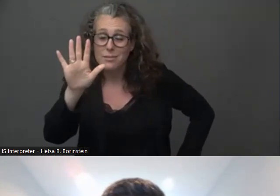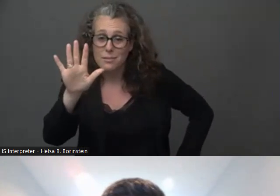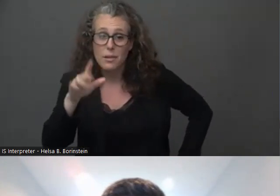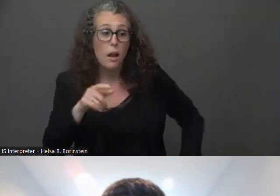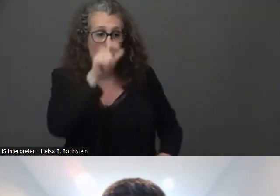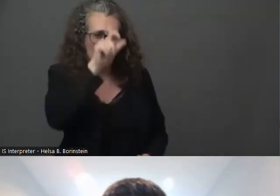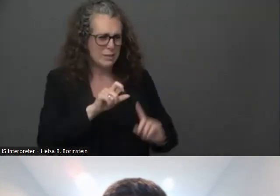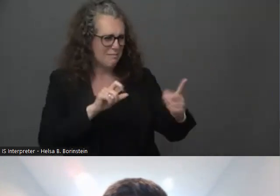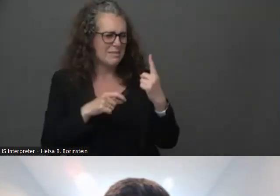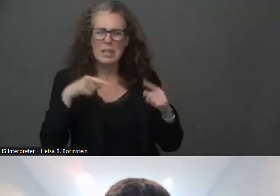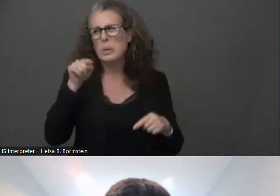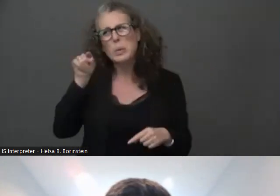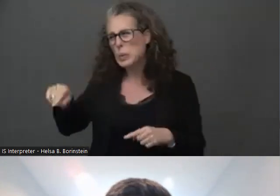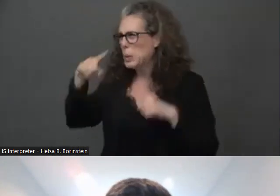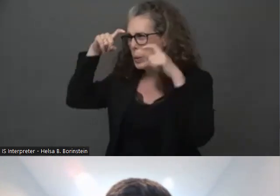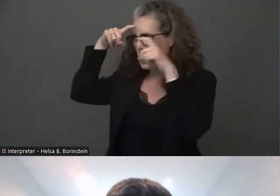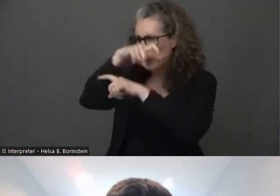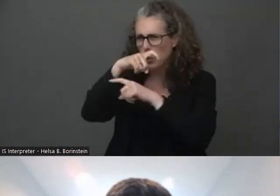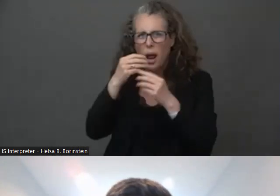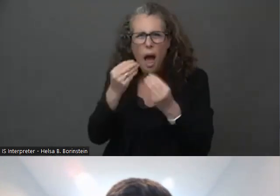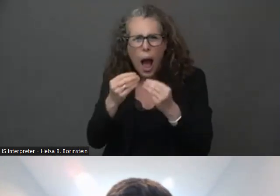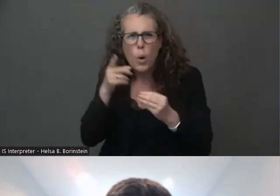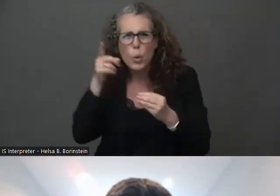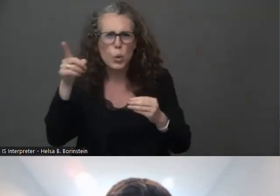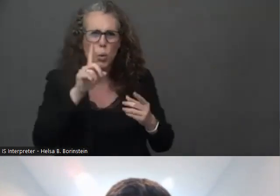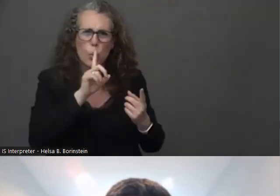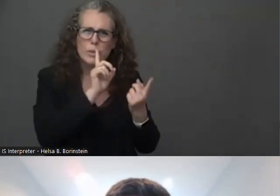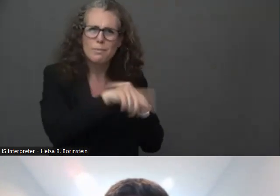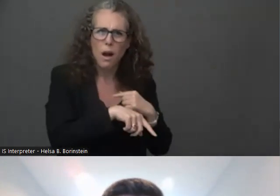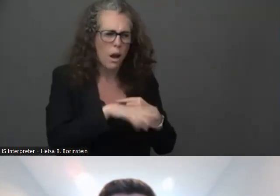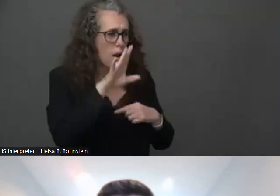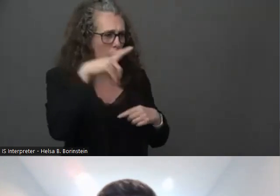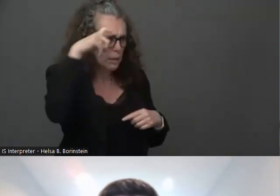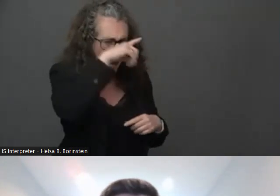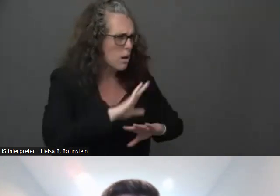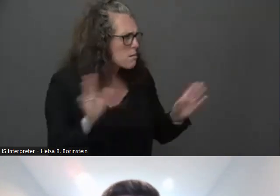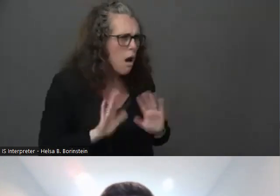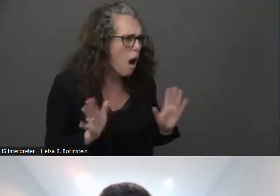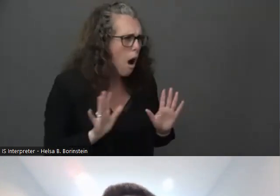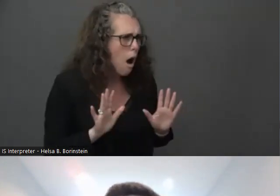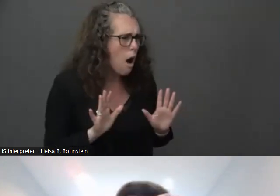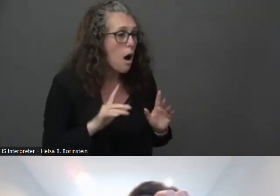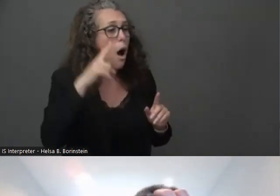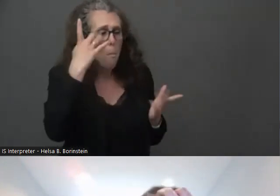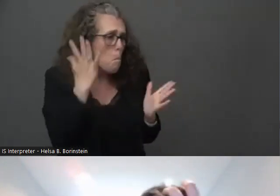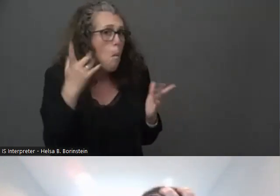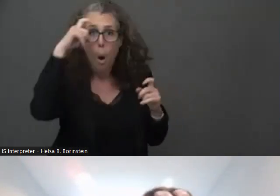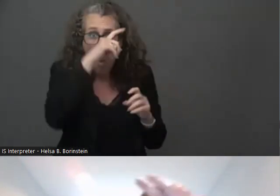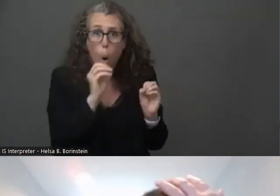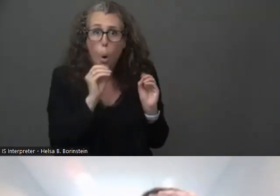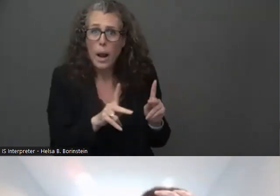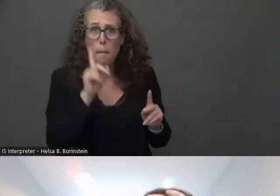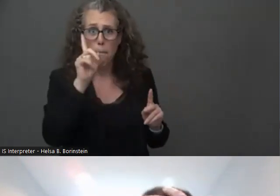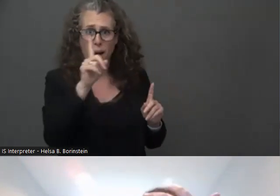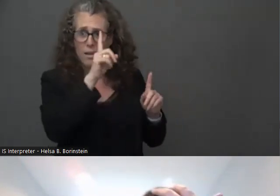too hard and that the value to the business and the sustainability agenda outweighs the task